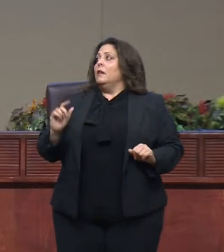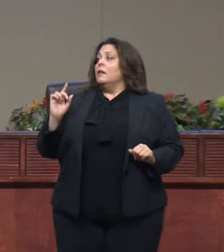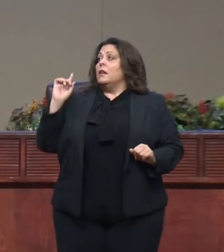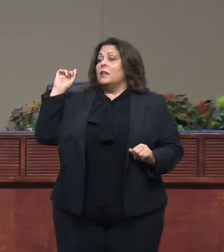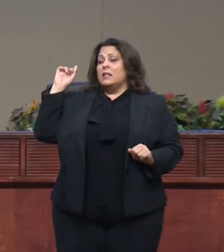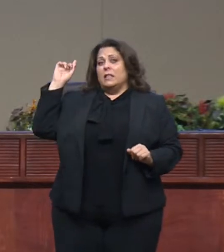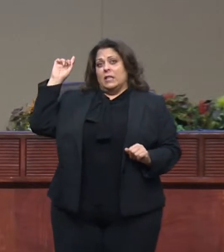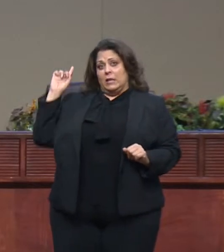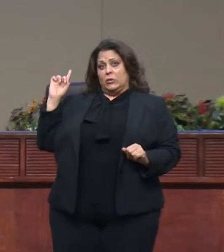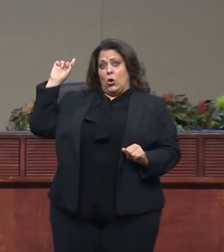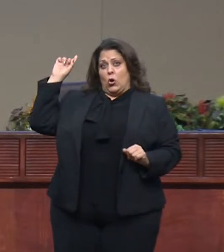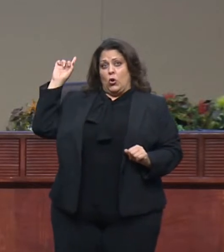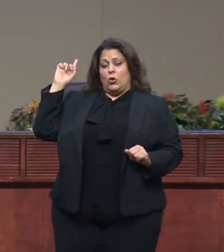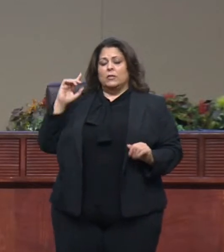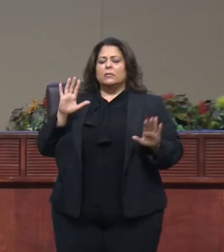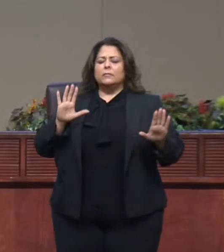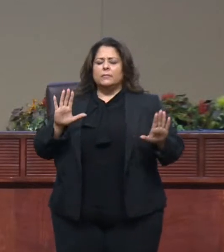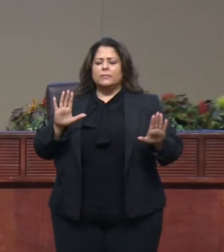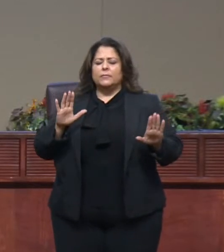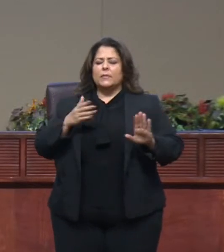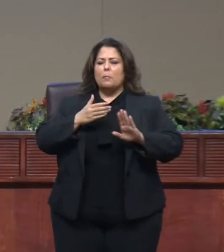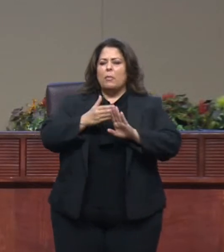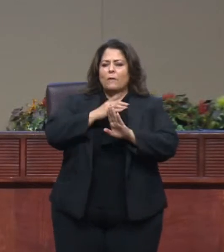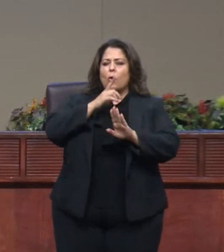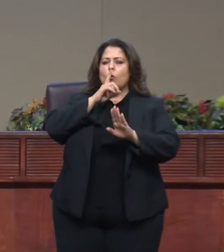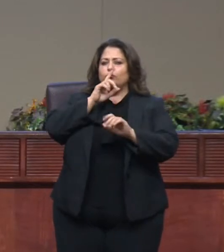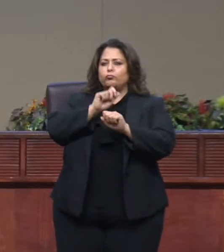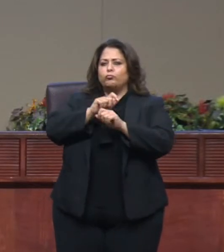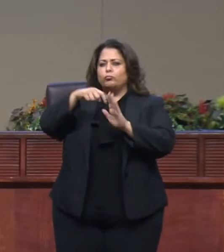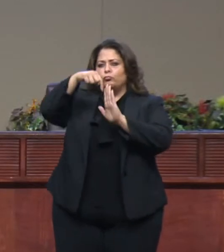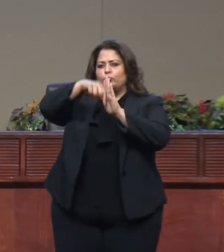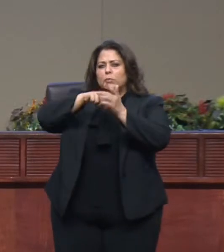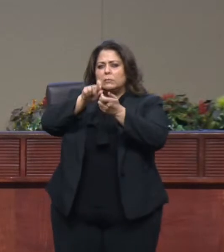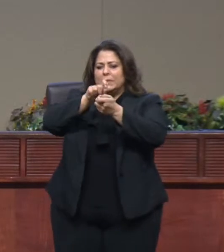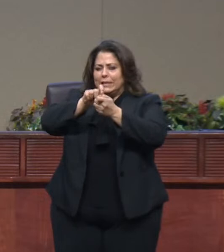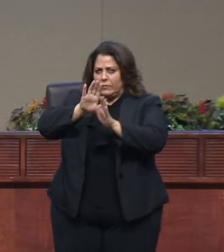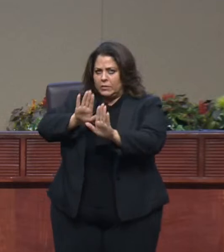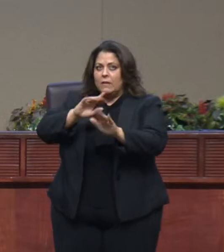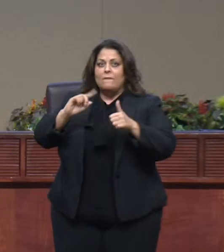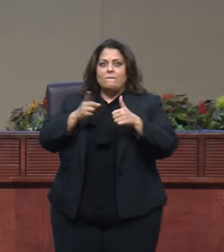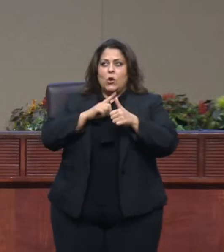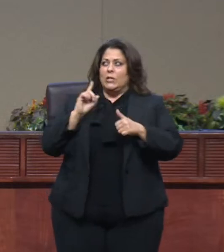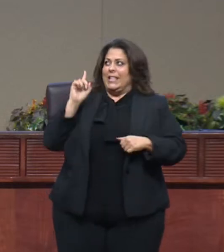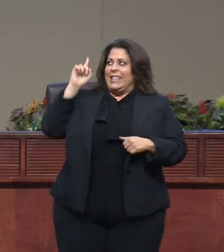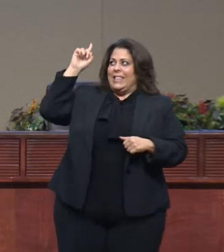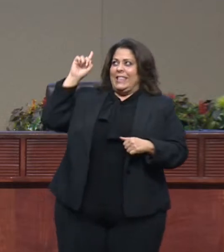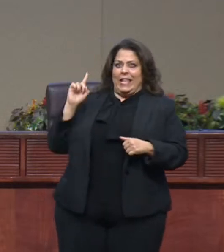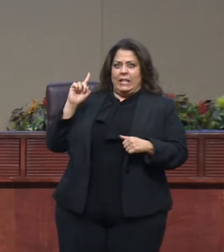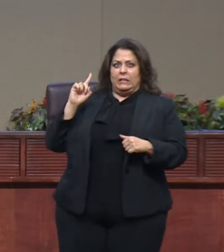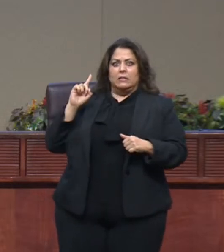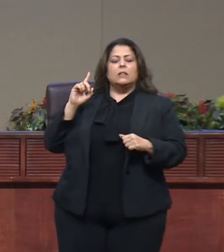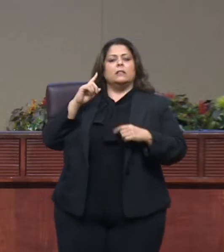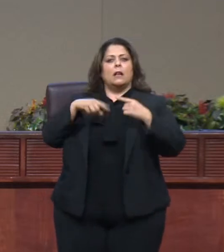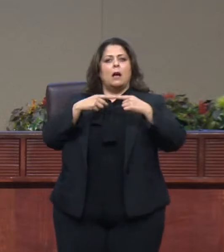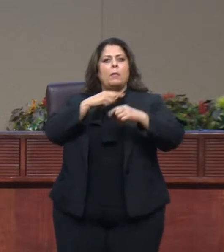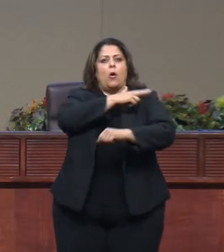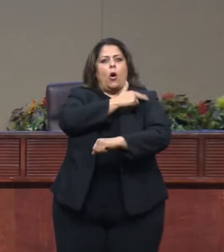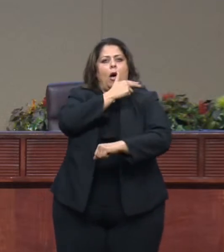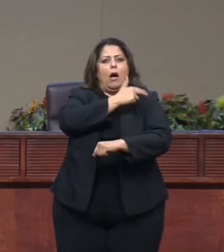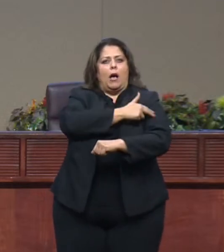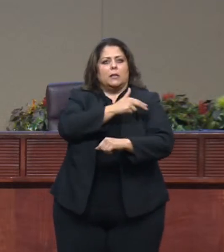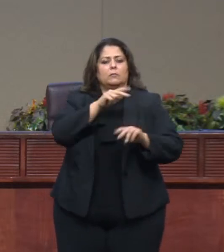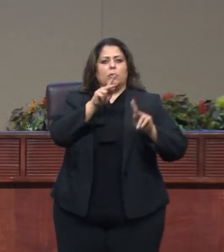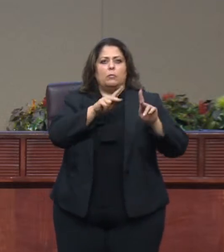these are, before I go into the specifics of today, this is our hospitalization data for the